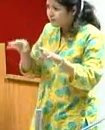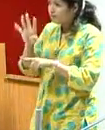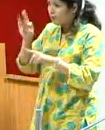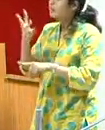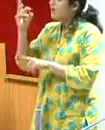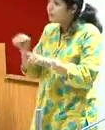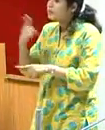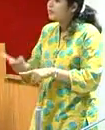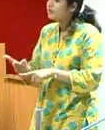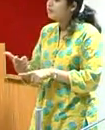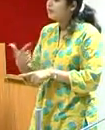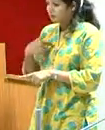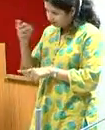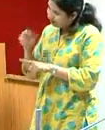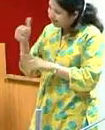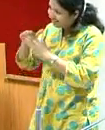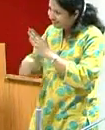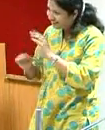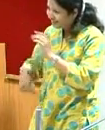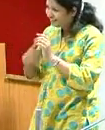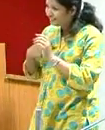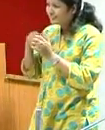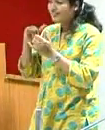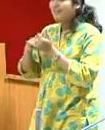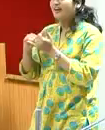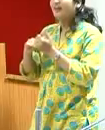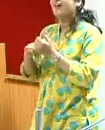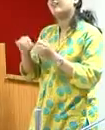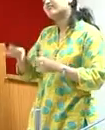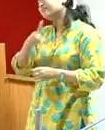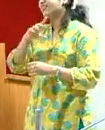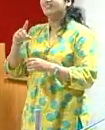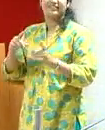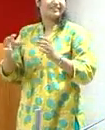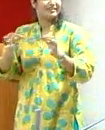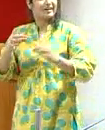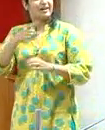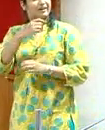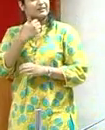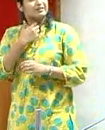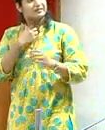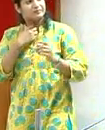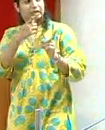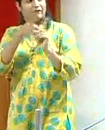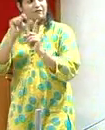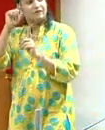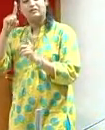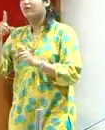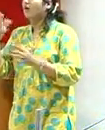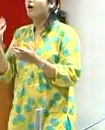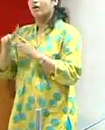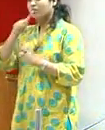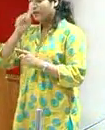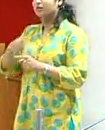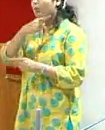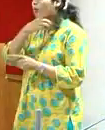reserved for them are not in fact being used. And Dr. Kumar Saurabh's case in the Supreme Court was on a similar lines, but for postgraduate medical